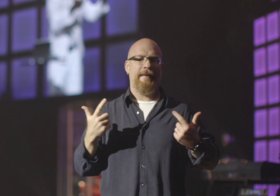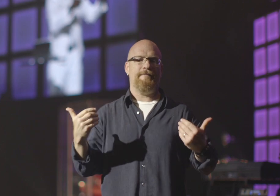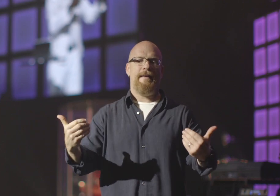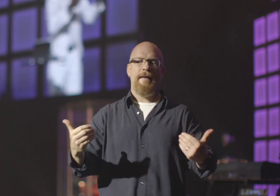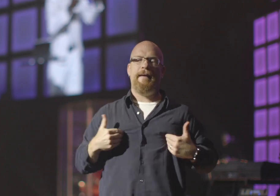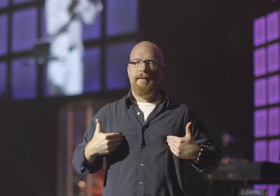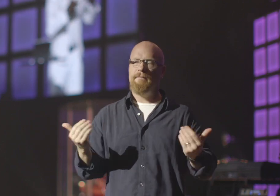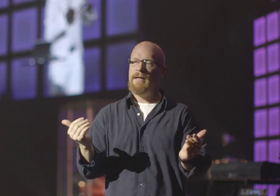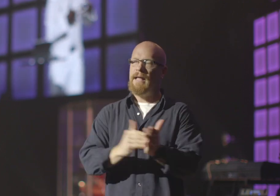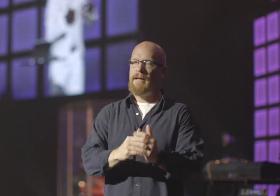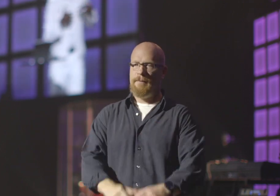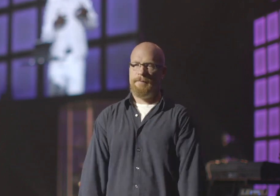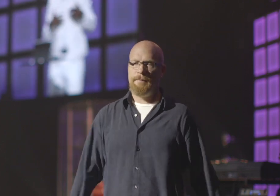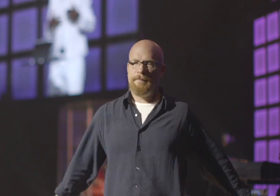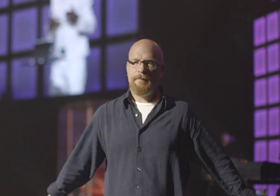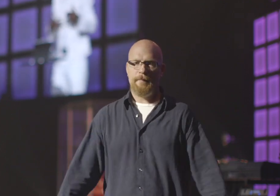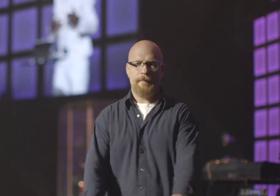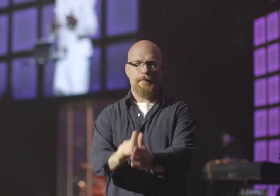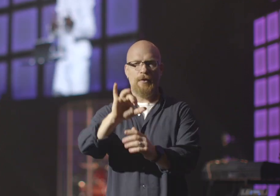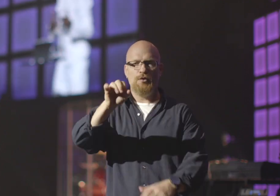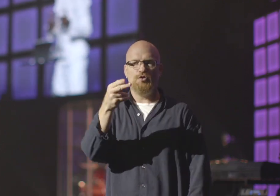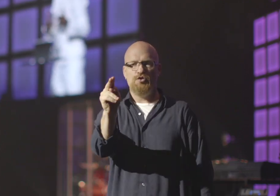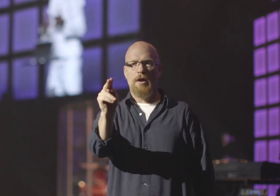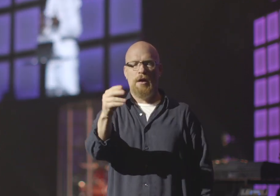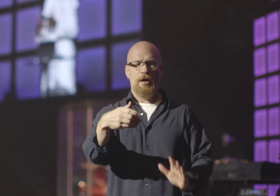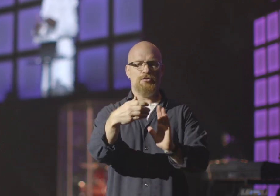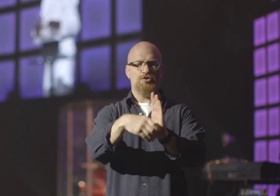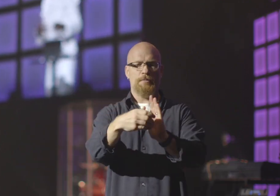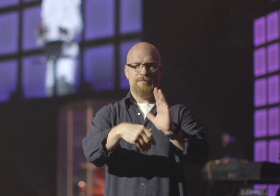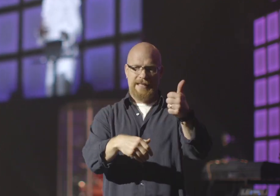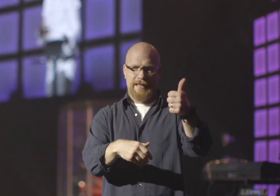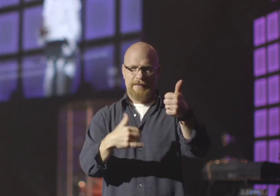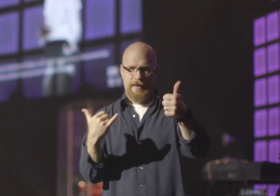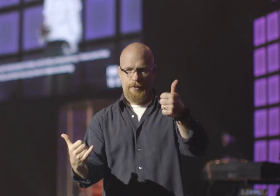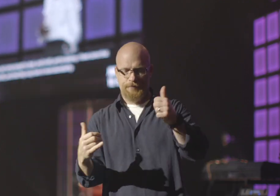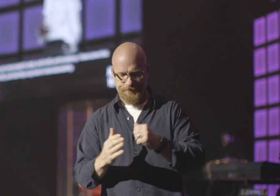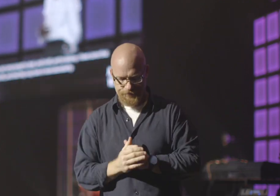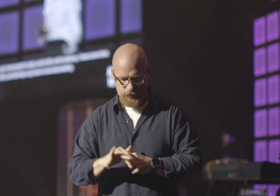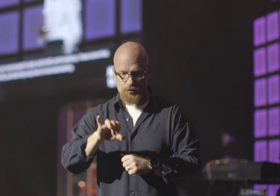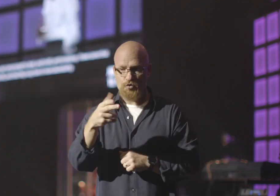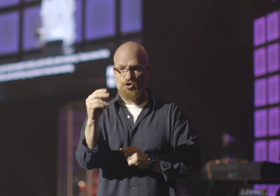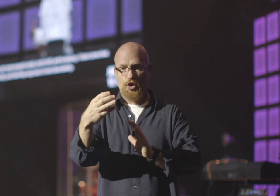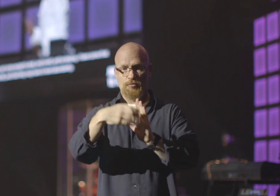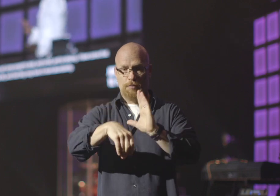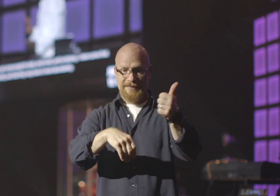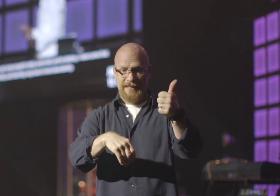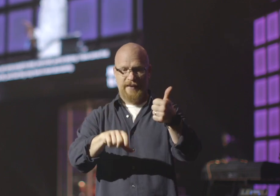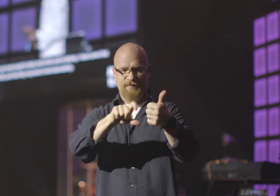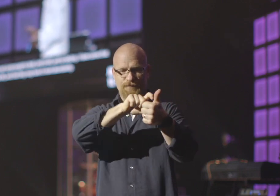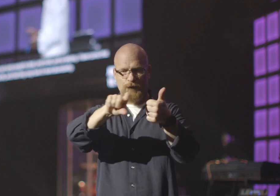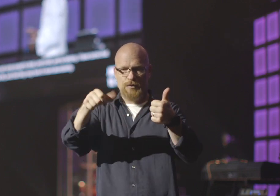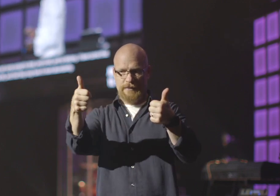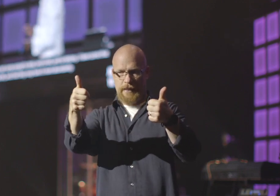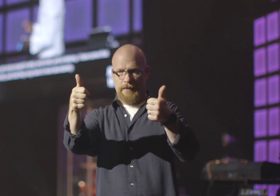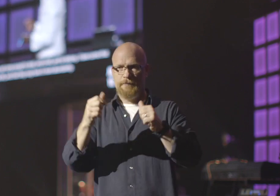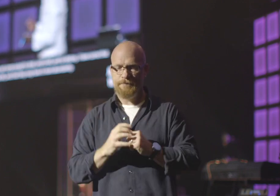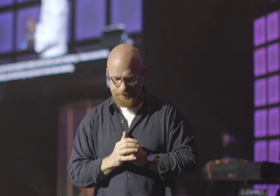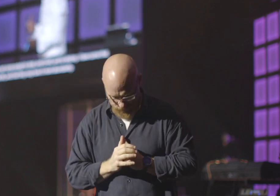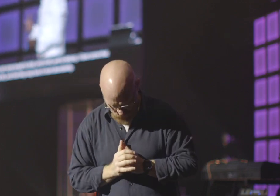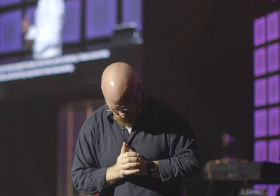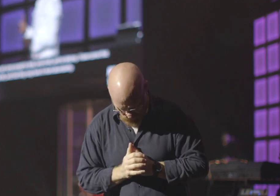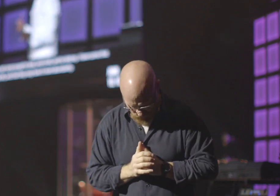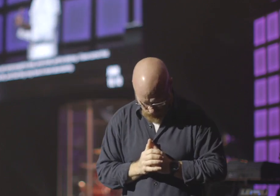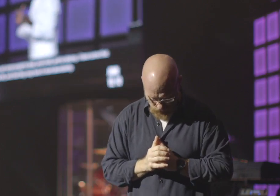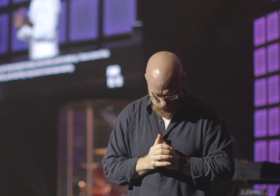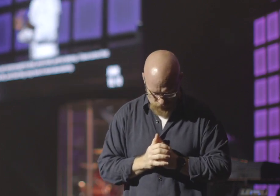might have life. Let's go to John chapter 10. John chapter 10, verse 10. Jesus made this declaration. He said,